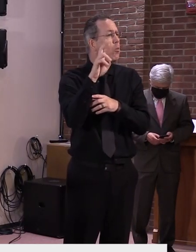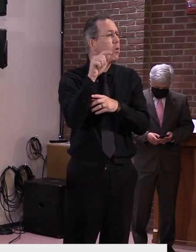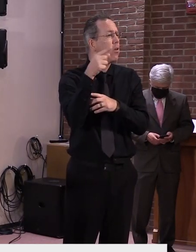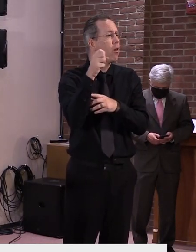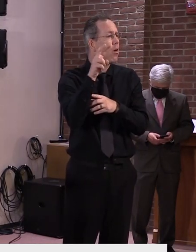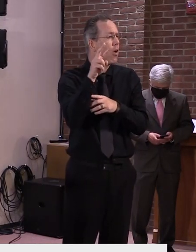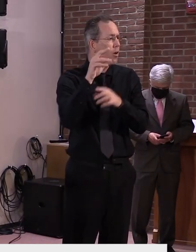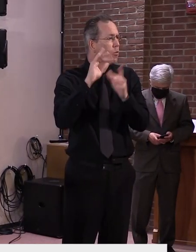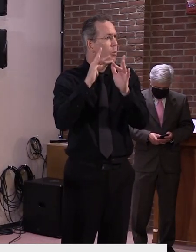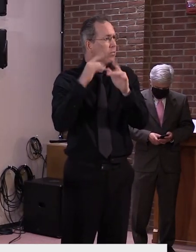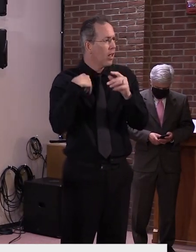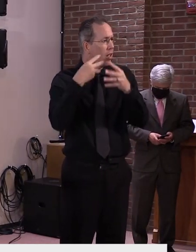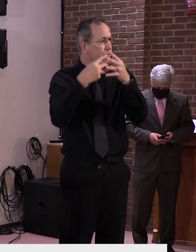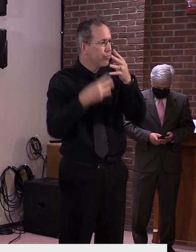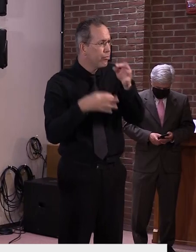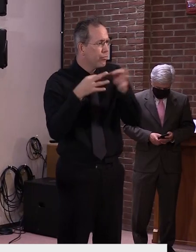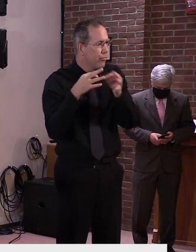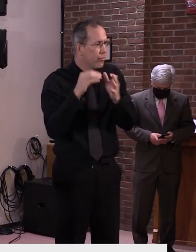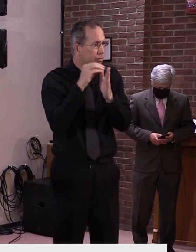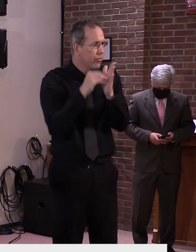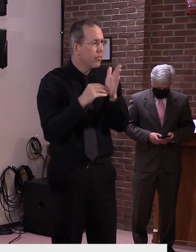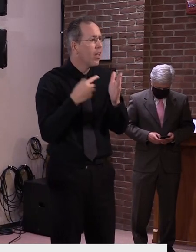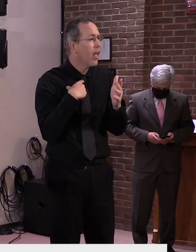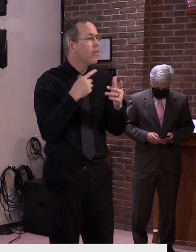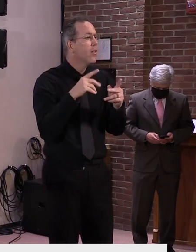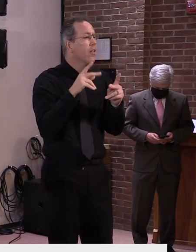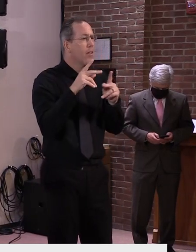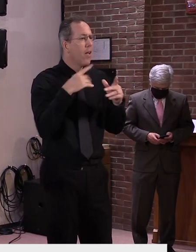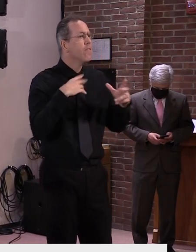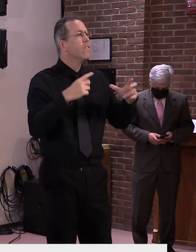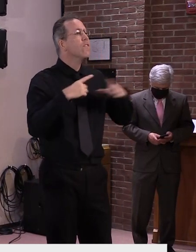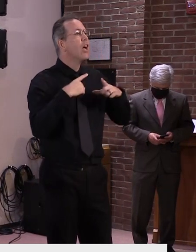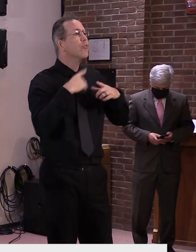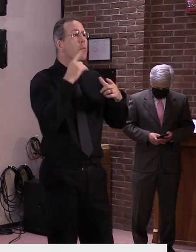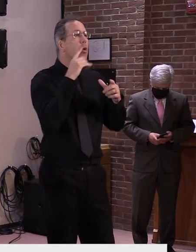site, and any link that they can that is